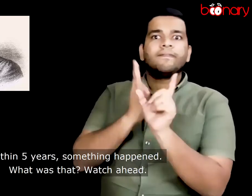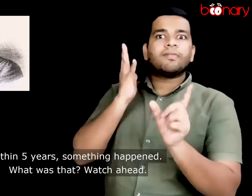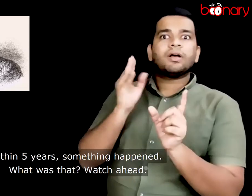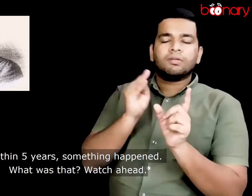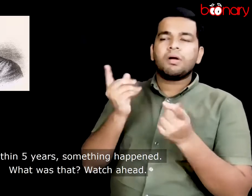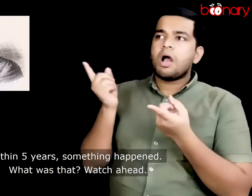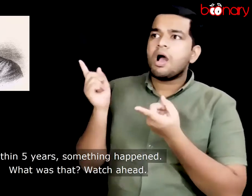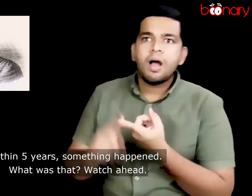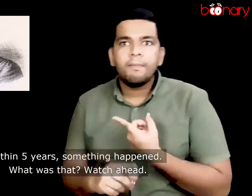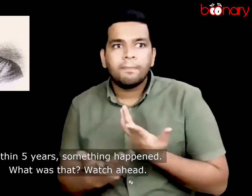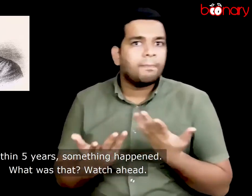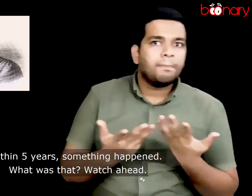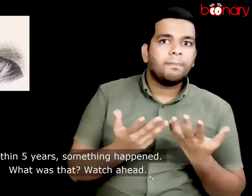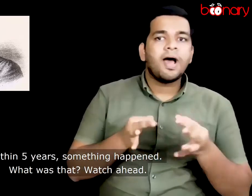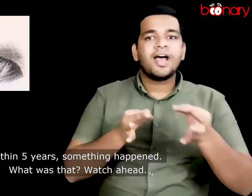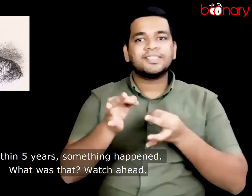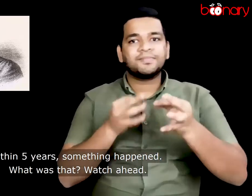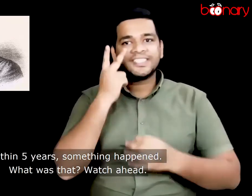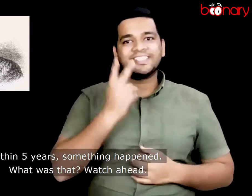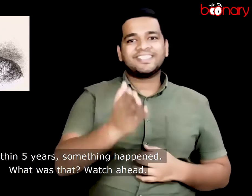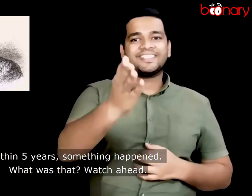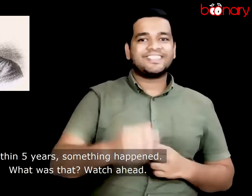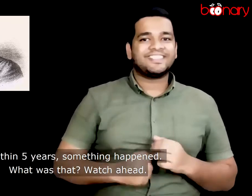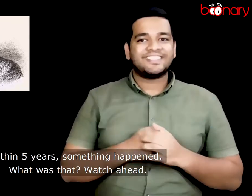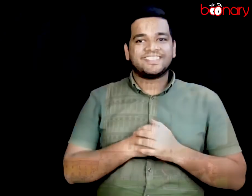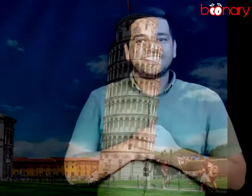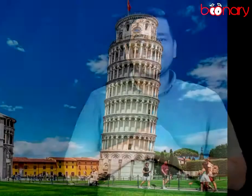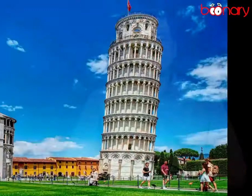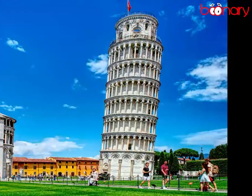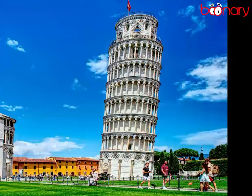years something happened. What was that? Watch ahead.